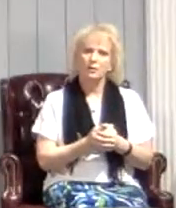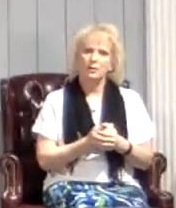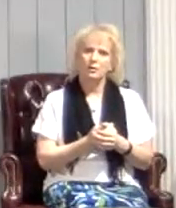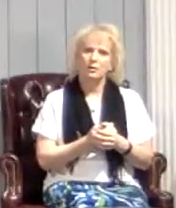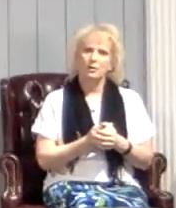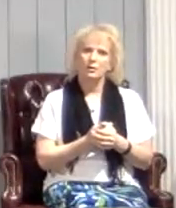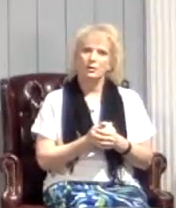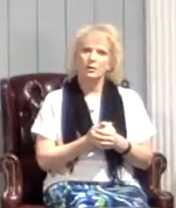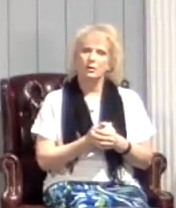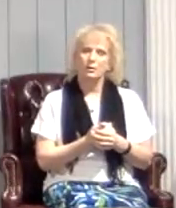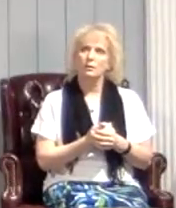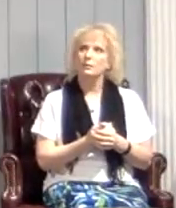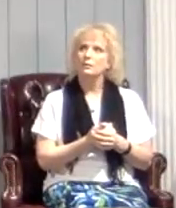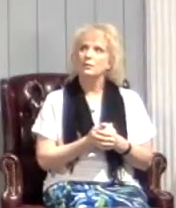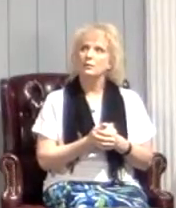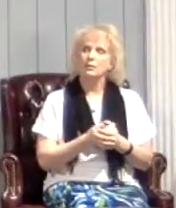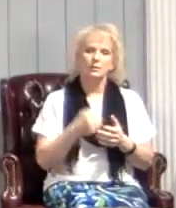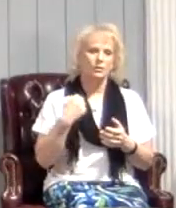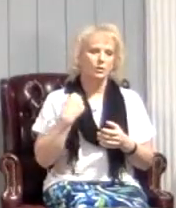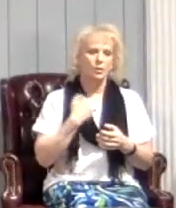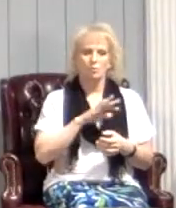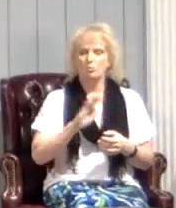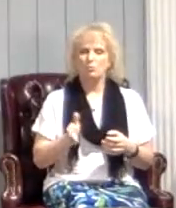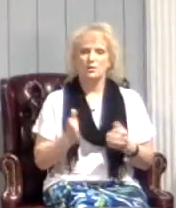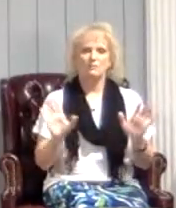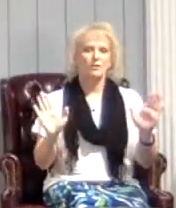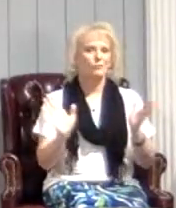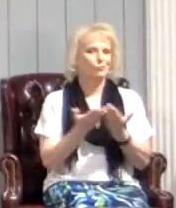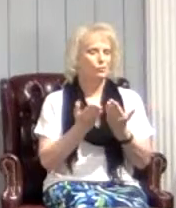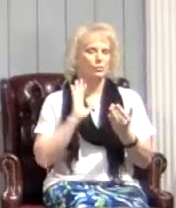said, "We've never closed our church.